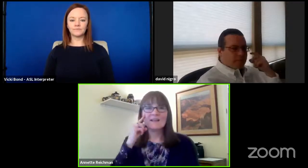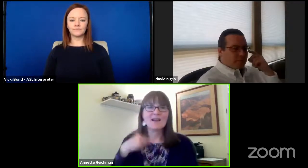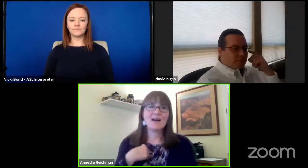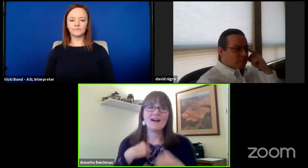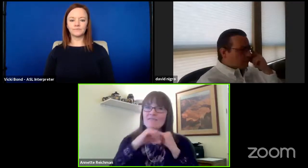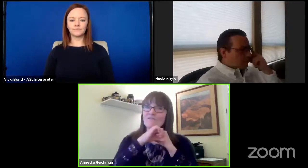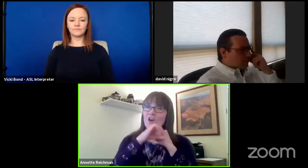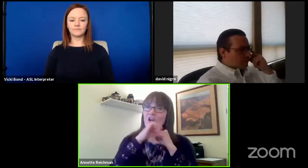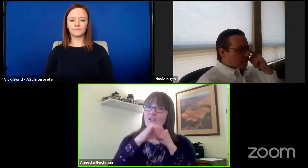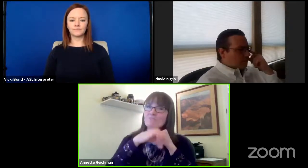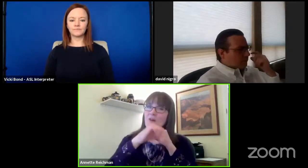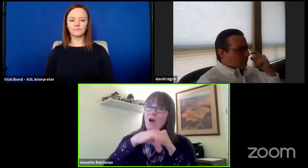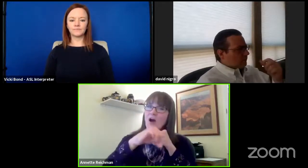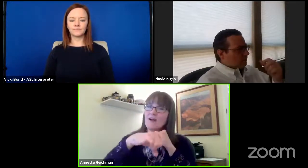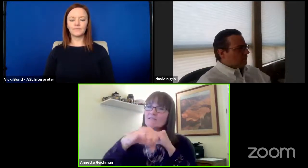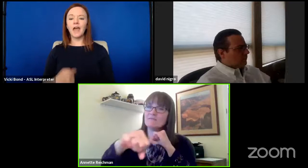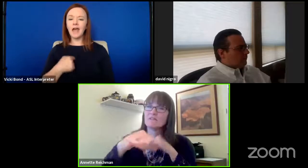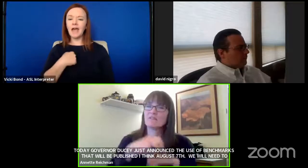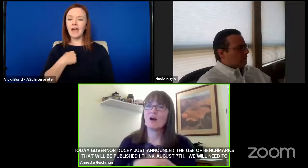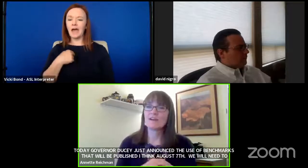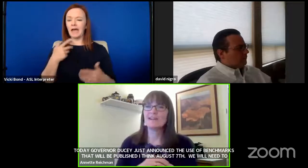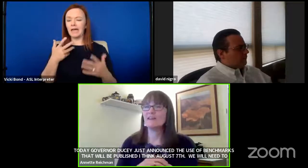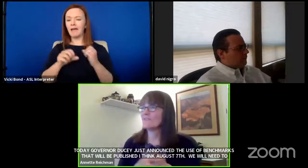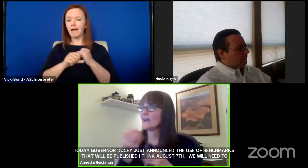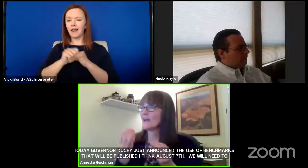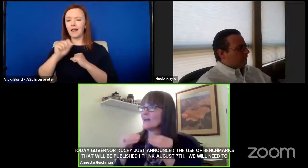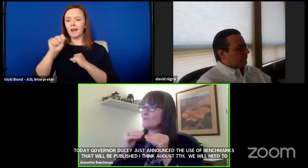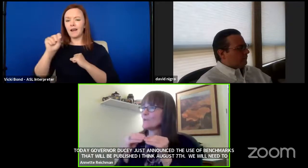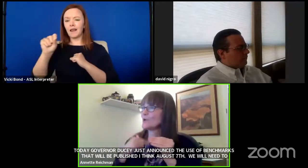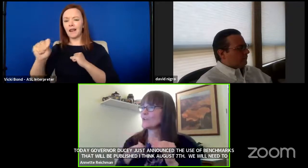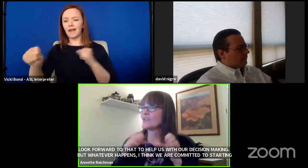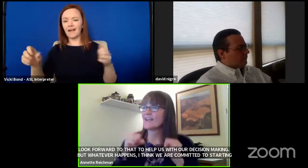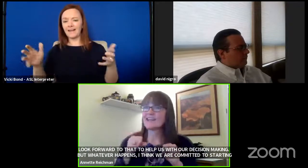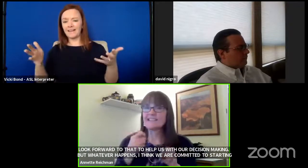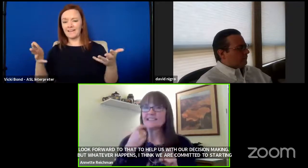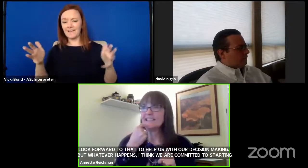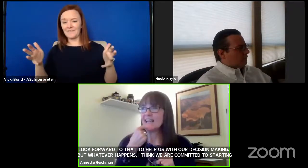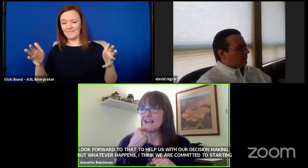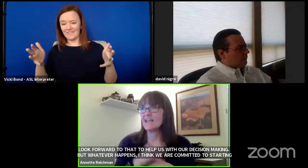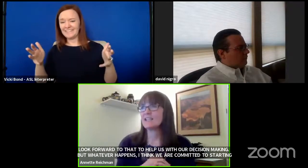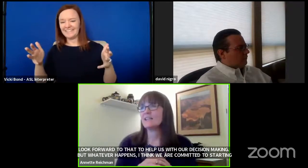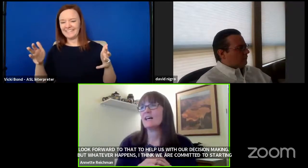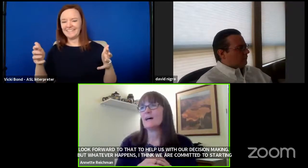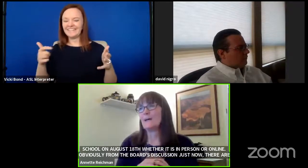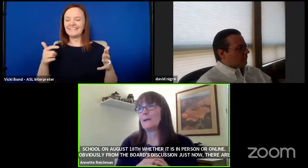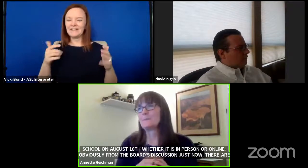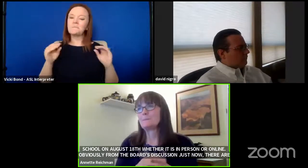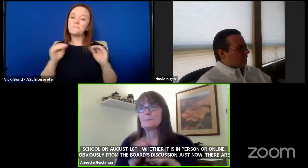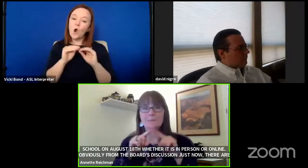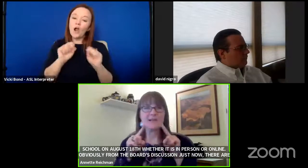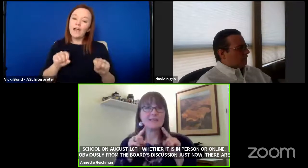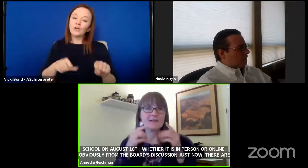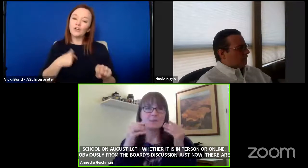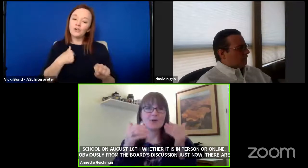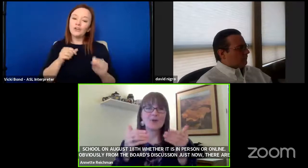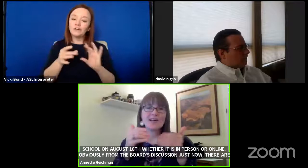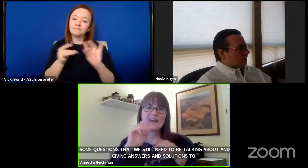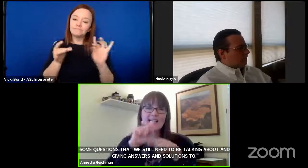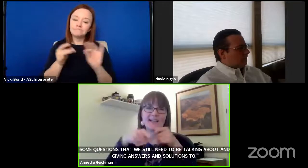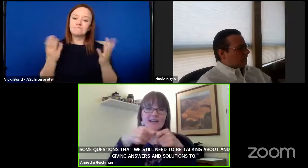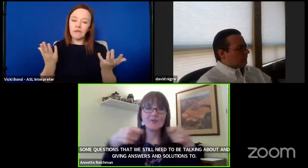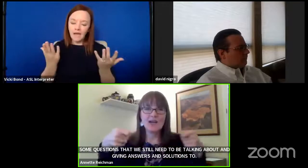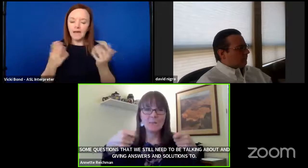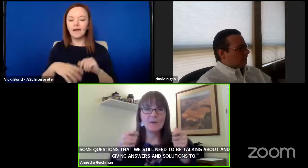I think I've gone on long enough. I have more that I can say, but I'm going